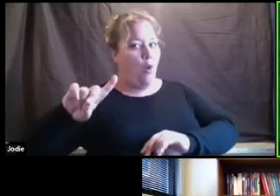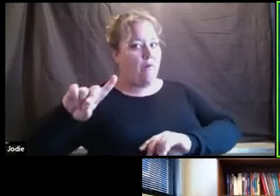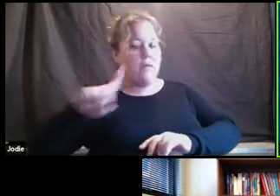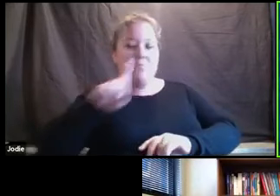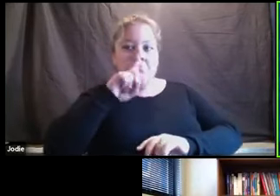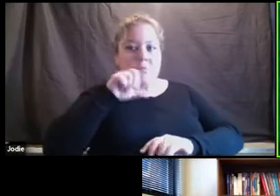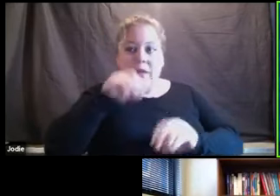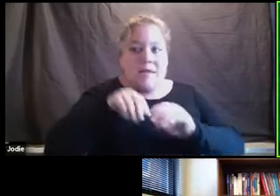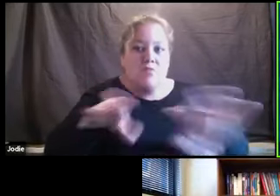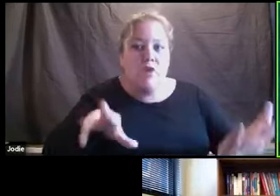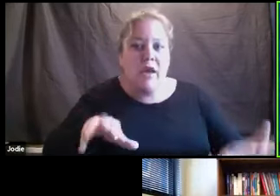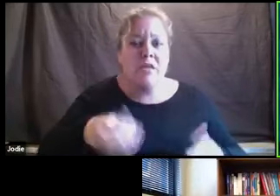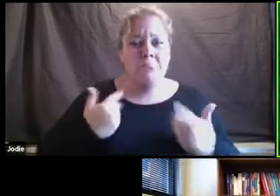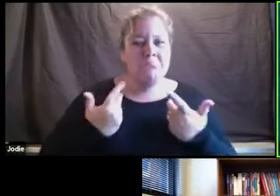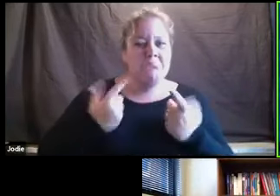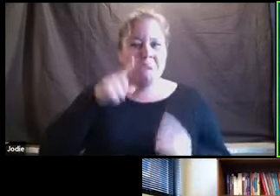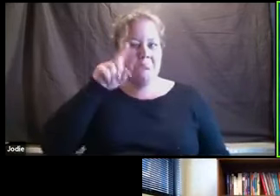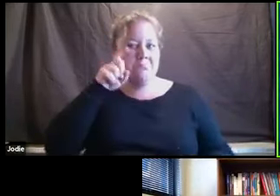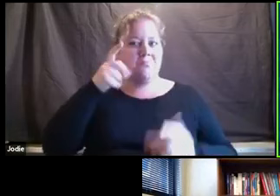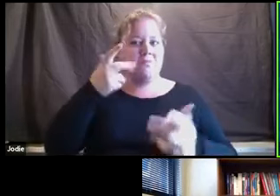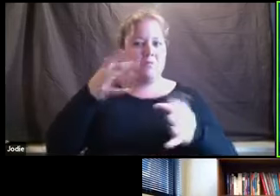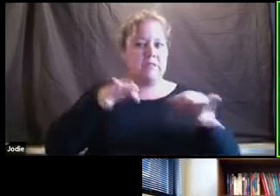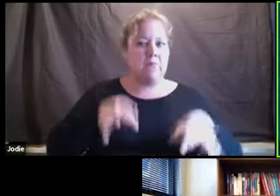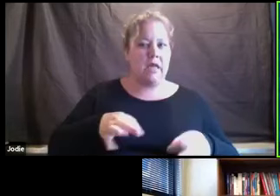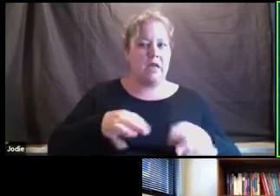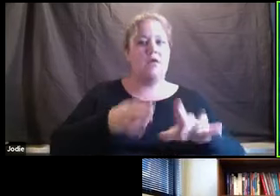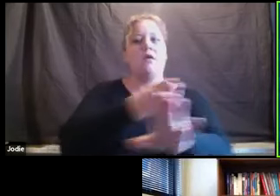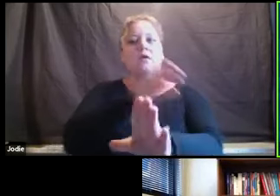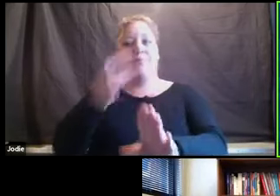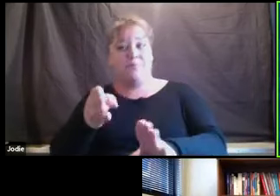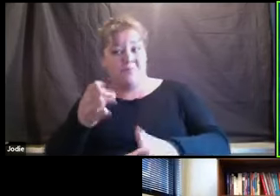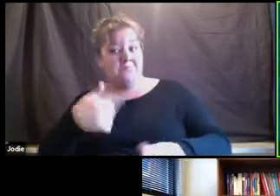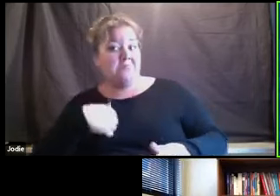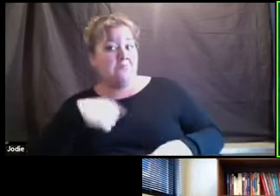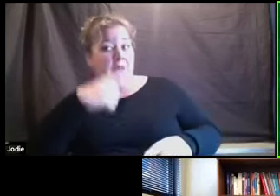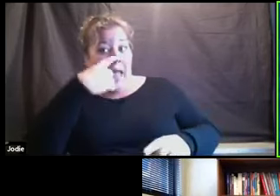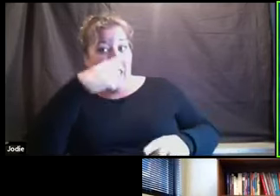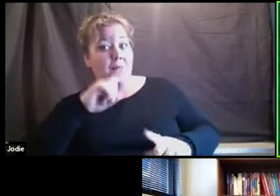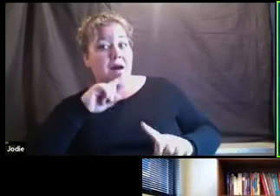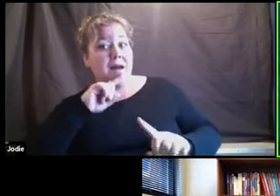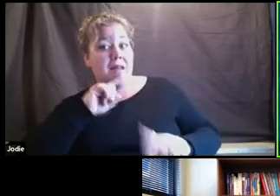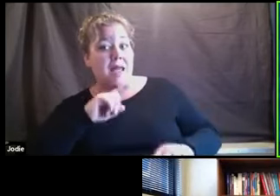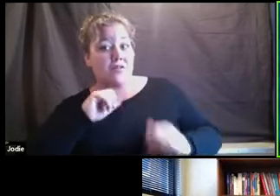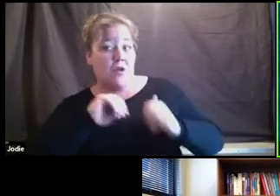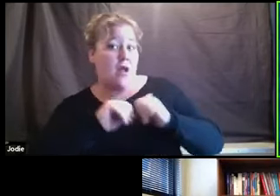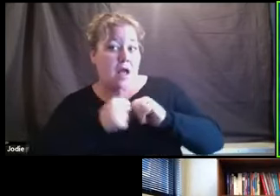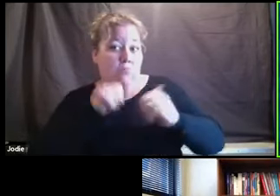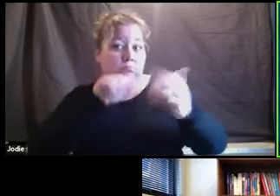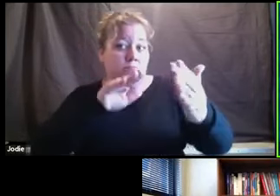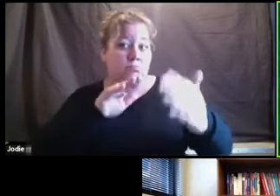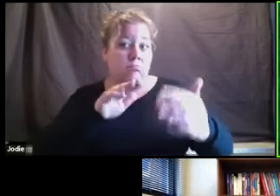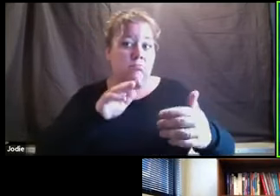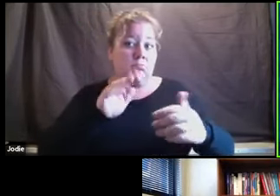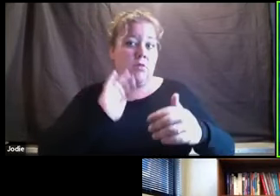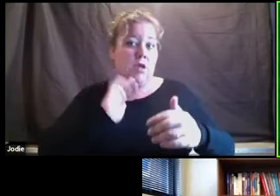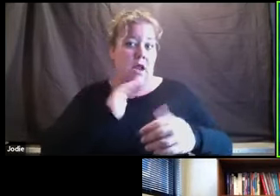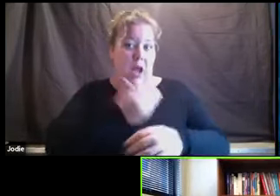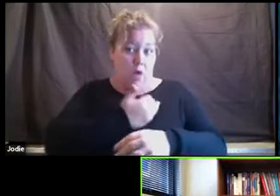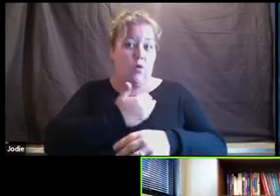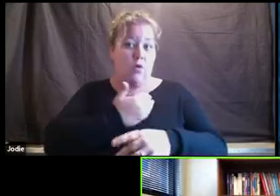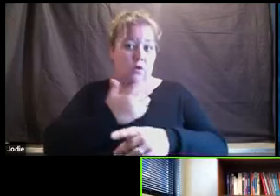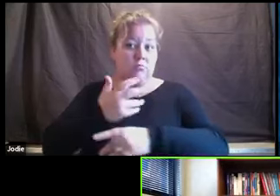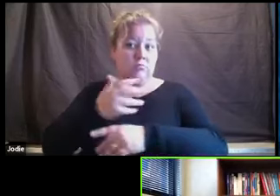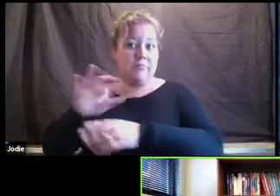in the long-term care facility? Yeah. Okay, yep. Dr. Loepfe, do you want to go ahead, or would you rather I answer that